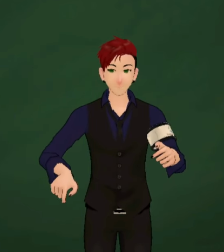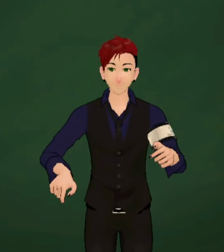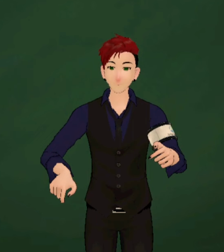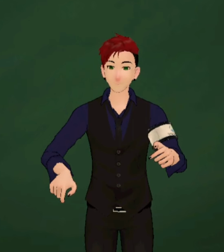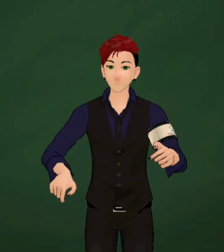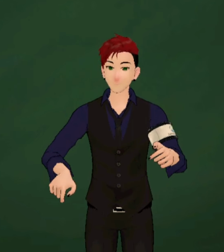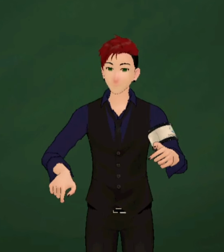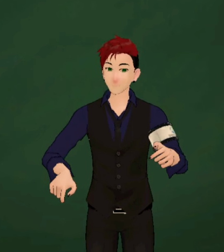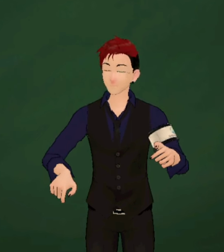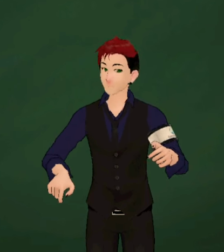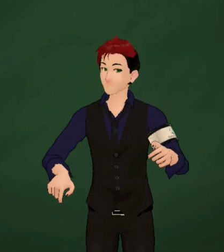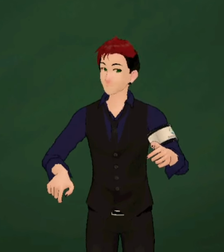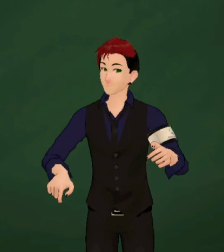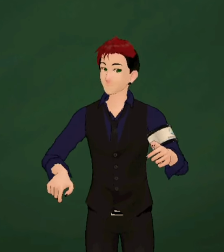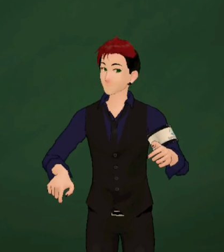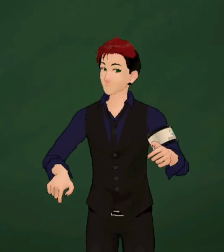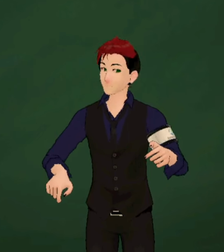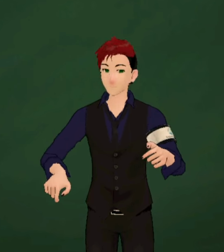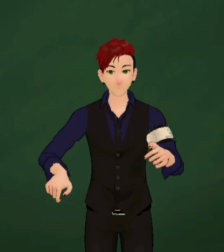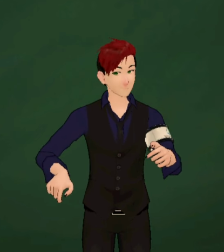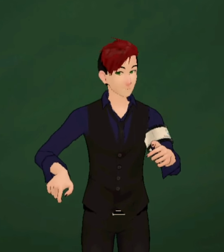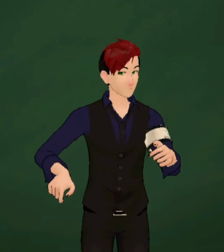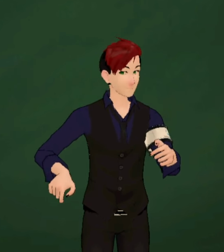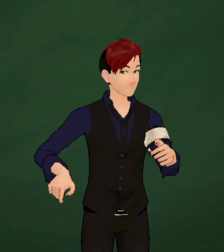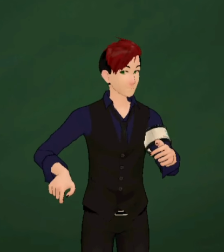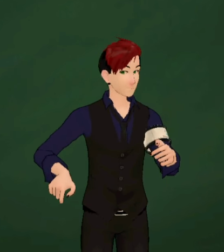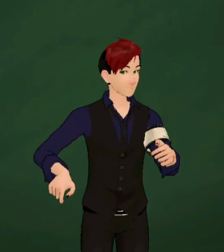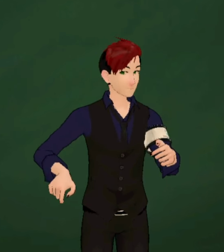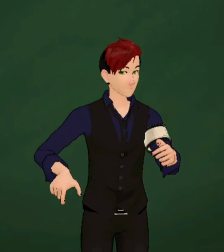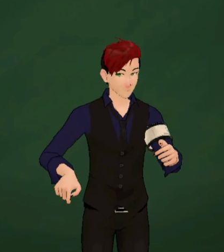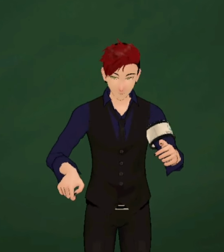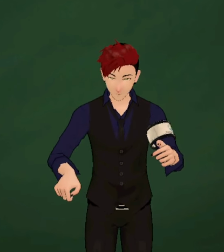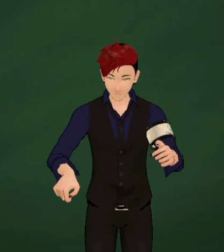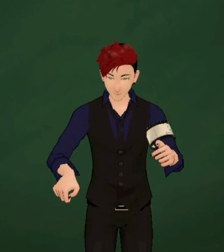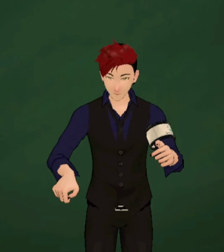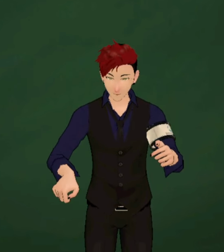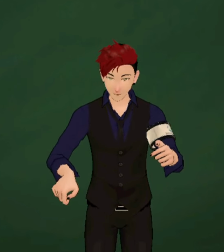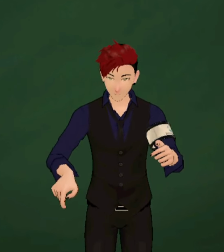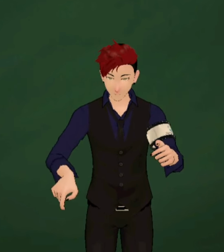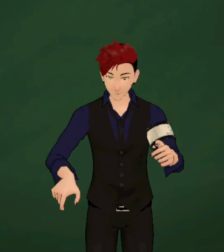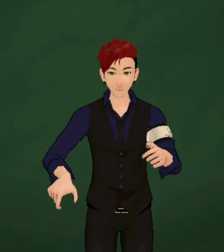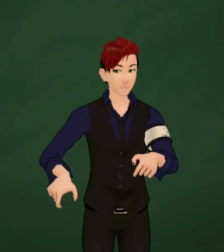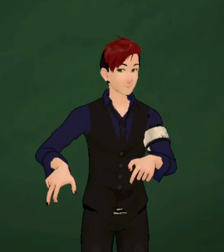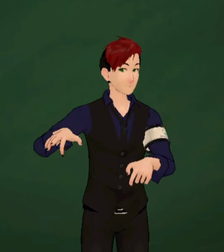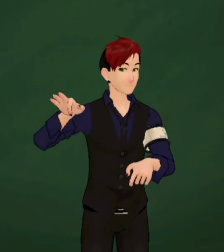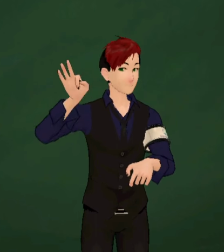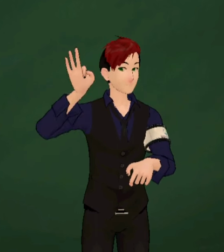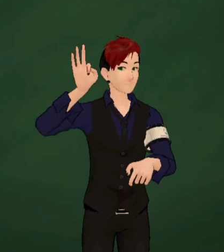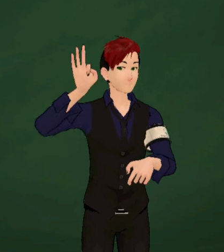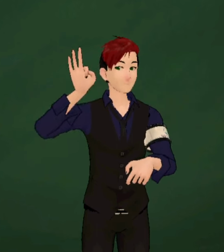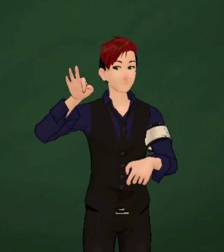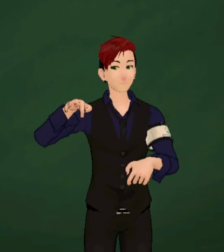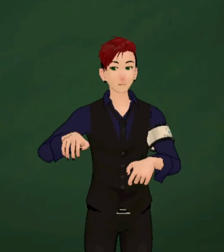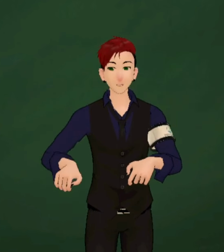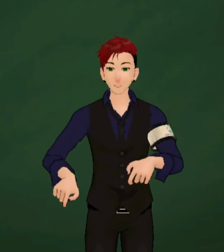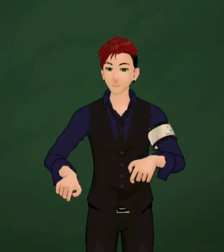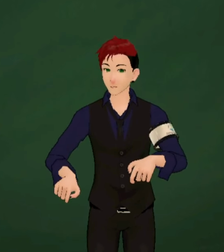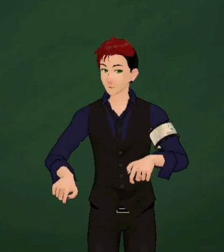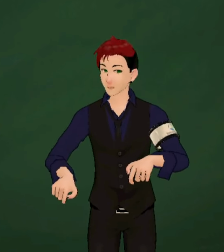Alright. Now I can be That tall one was again. harder. All right, I'm short in real life. this Nah, one's it's gonna be a okay, fun I'm